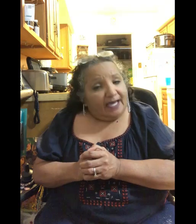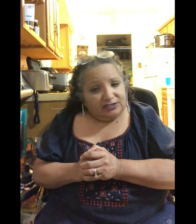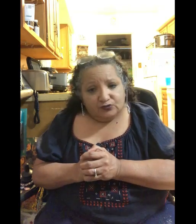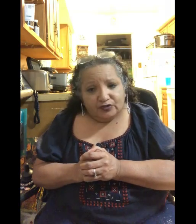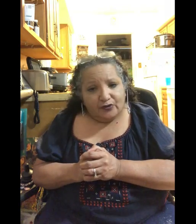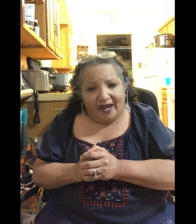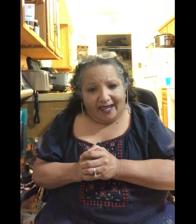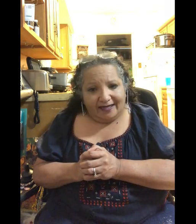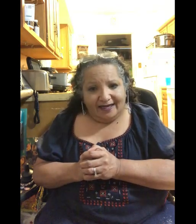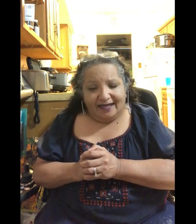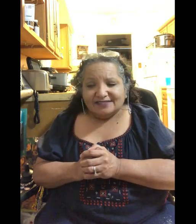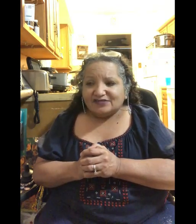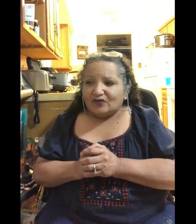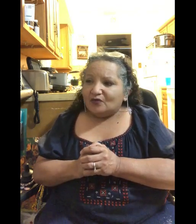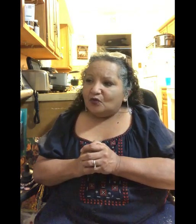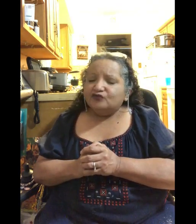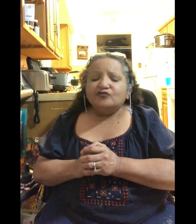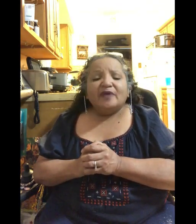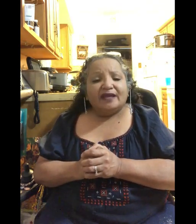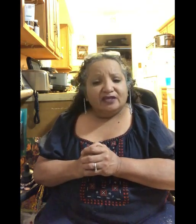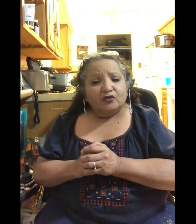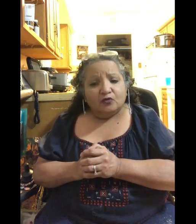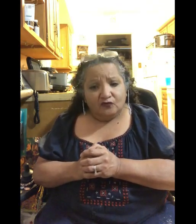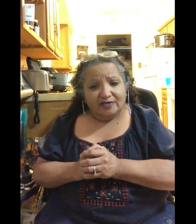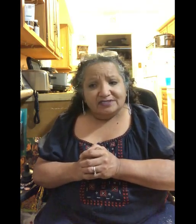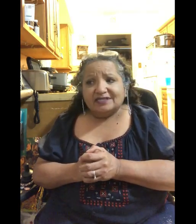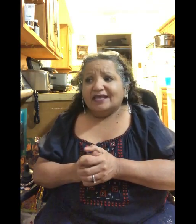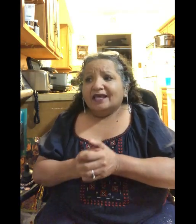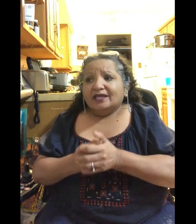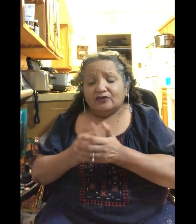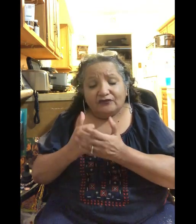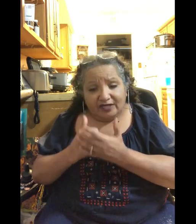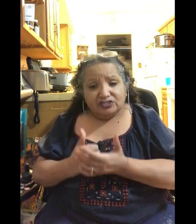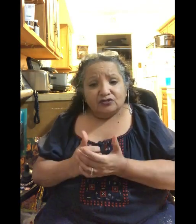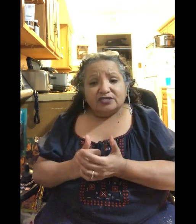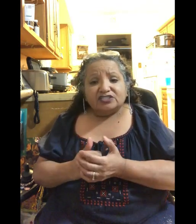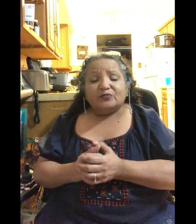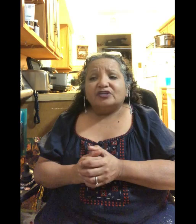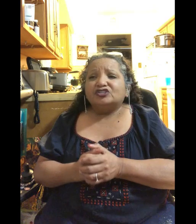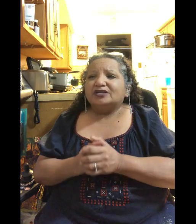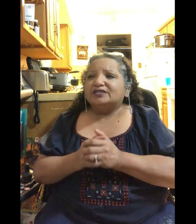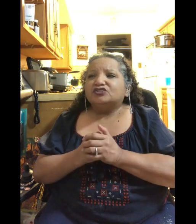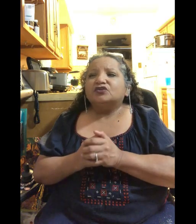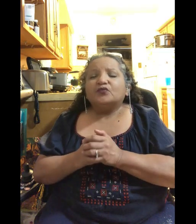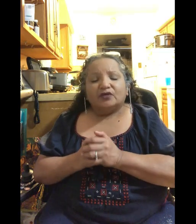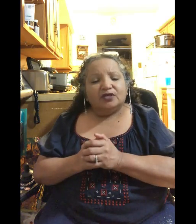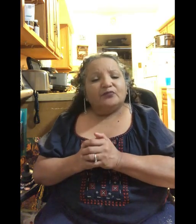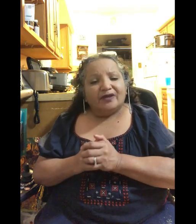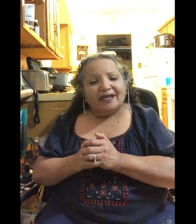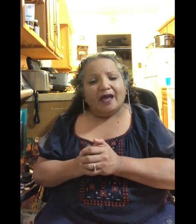dance with your hand. And so the more dramatic your movements, your facial expression, it's going to really bring